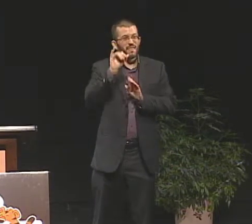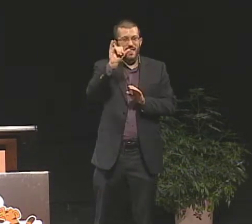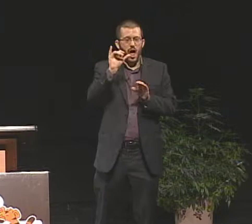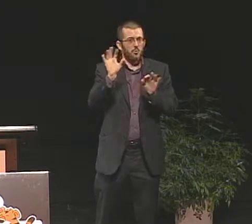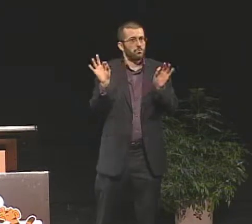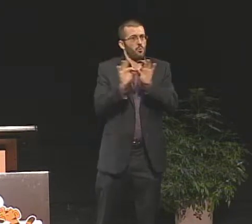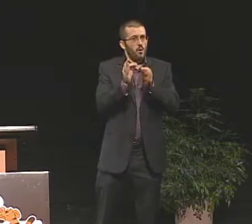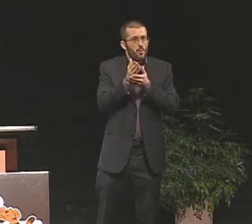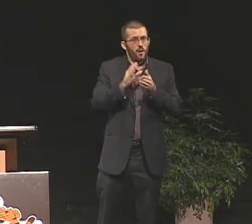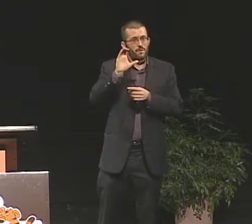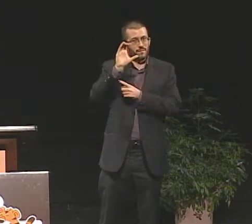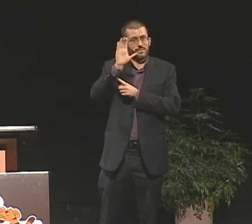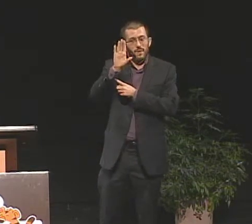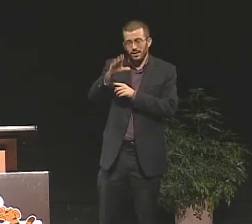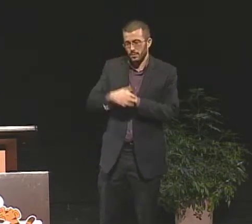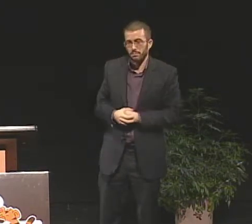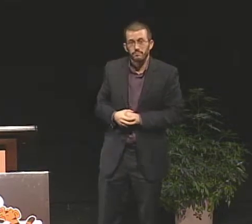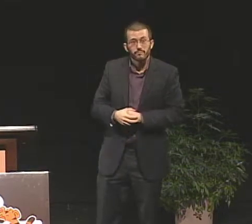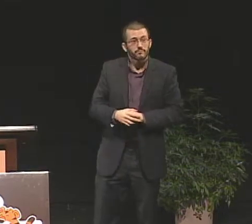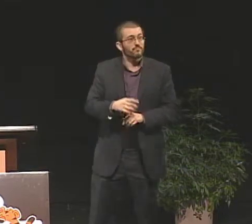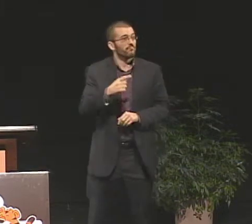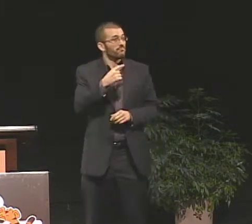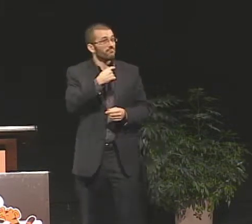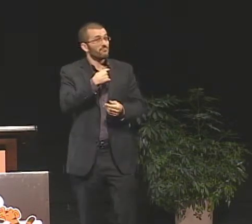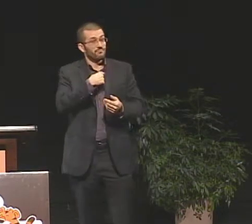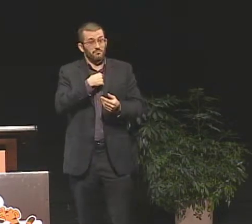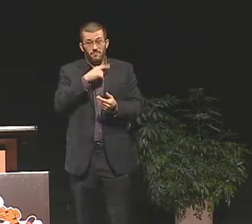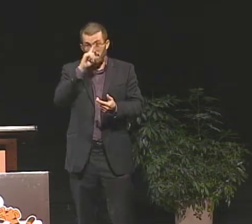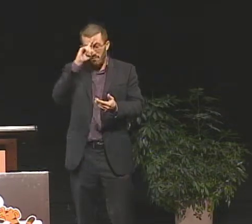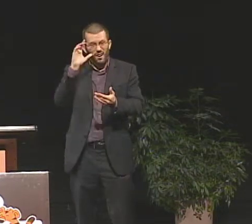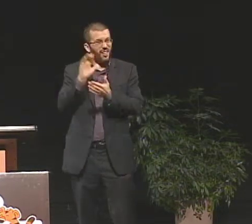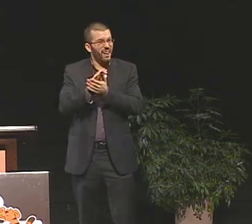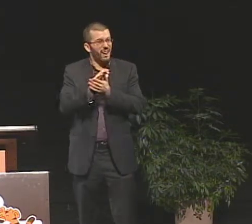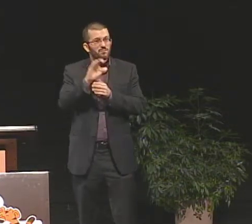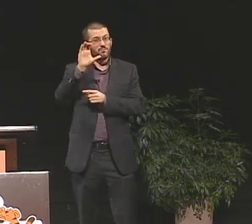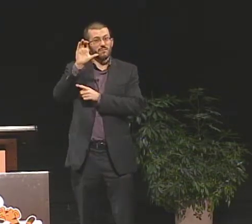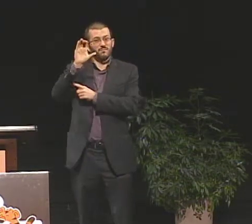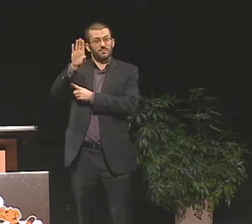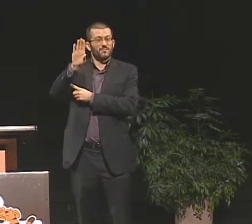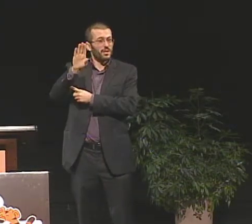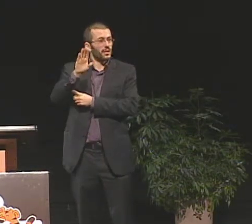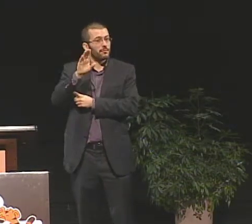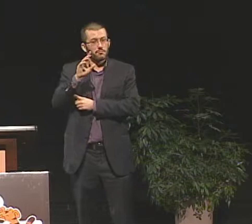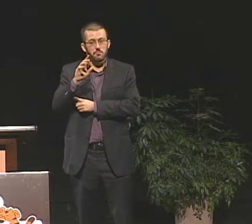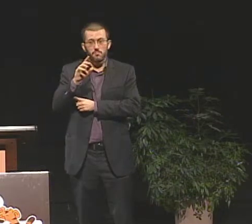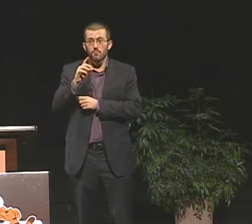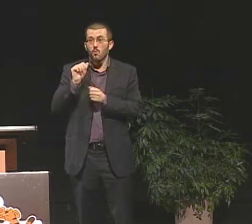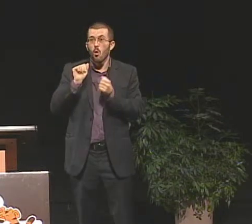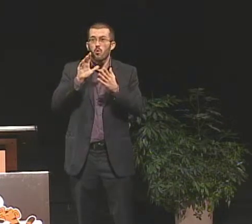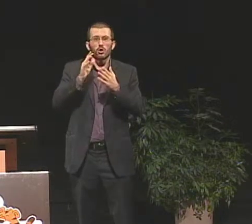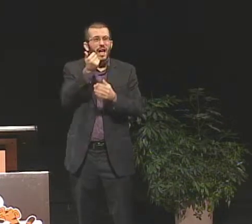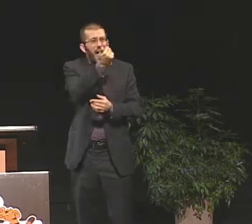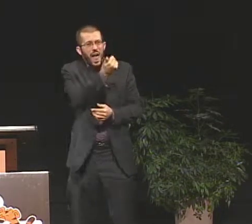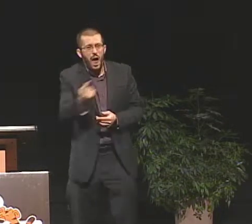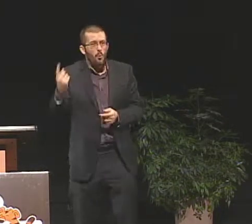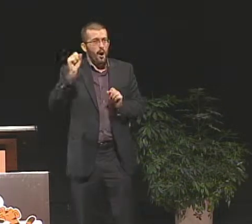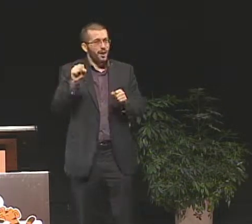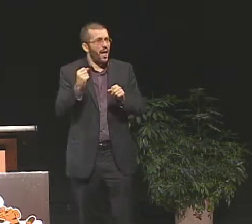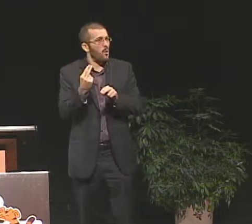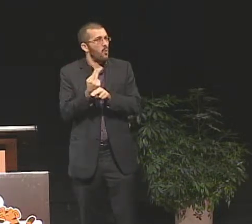helping them think about possible solutions to their issues. That's capacity building. And anyone